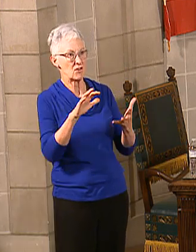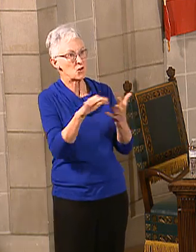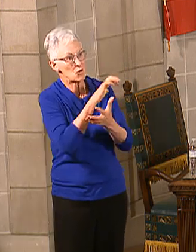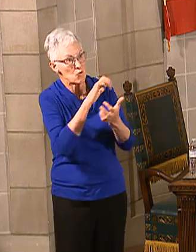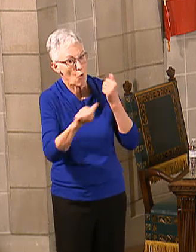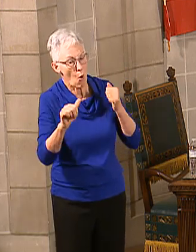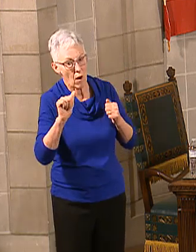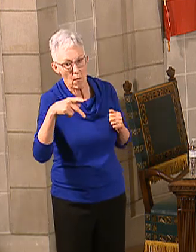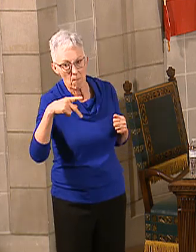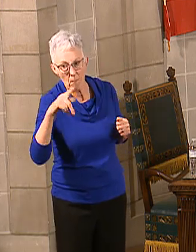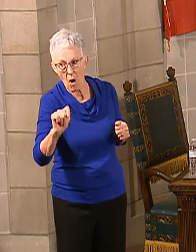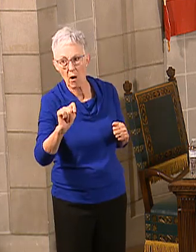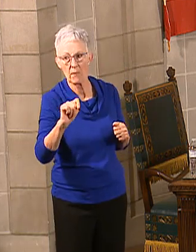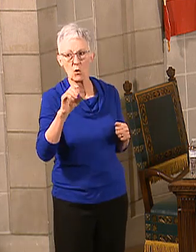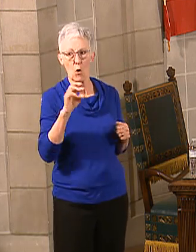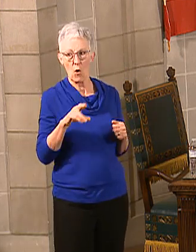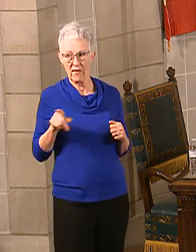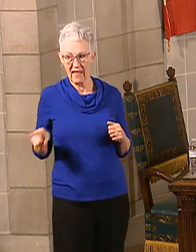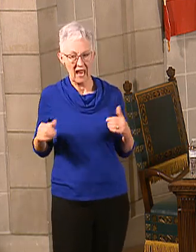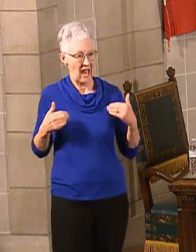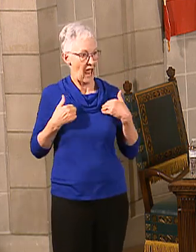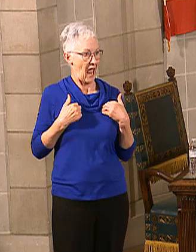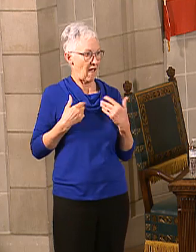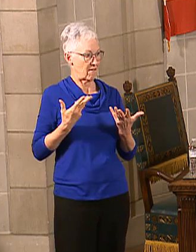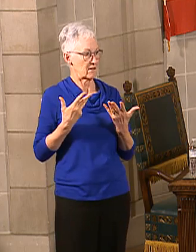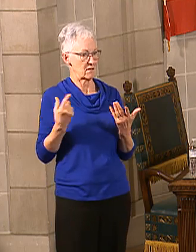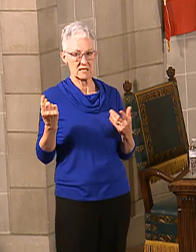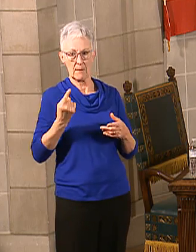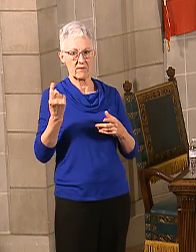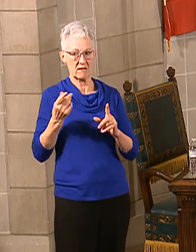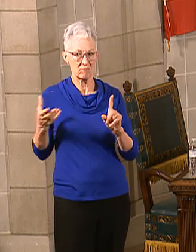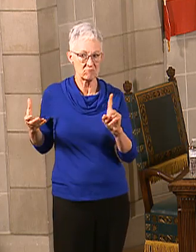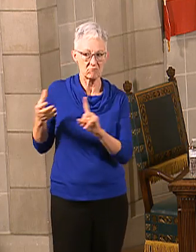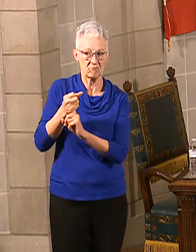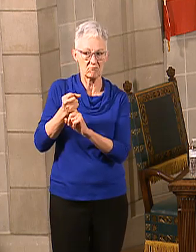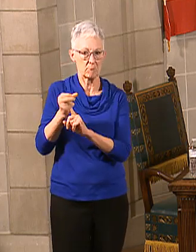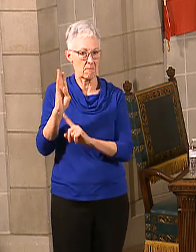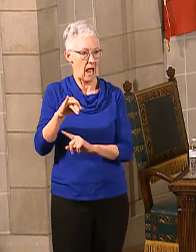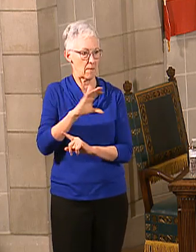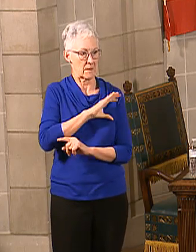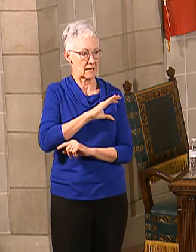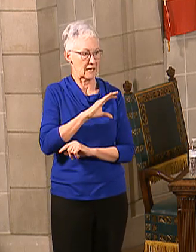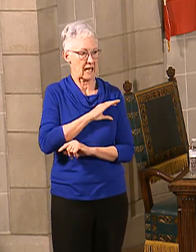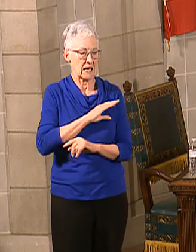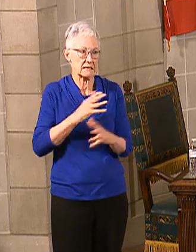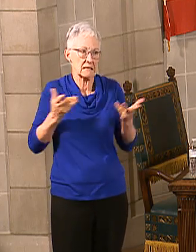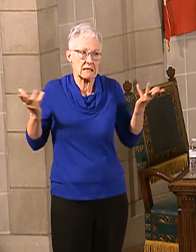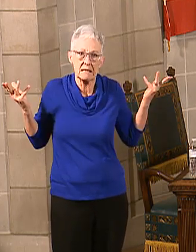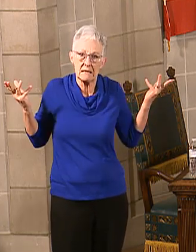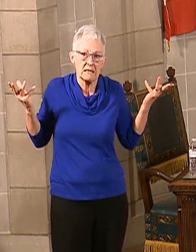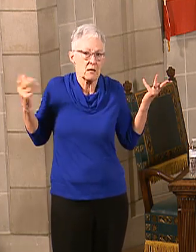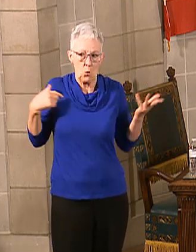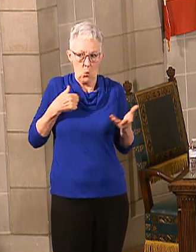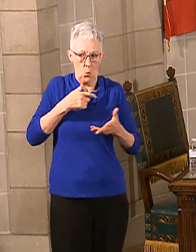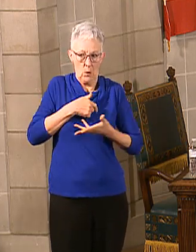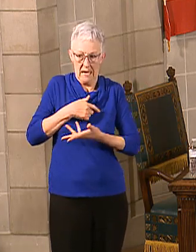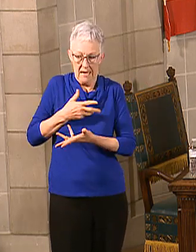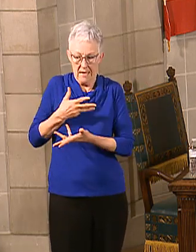not intended, the executive order is not intended to ban all evictions in those specific instances. And what it does do is defer